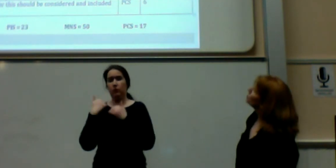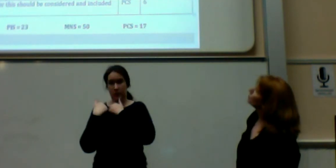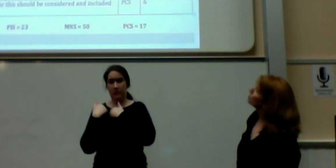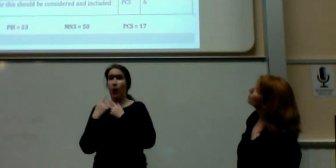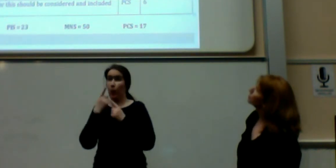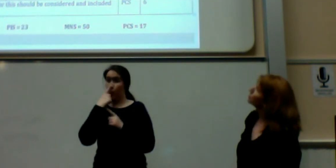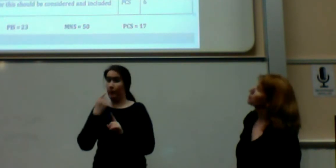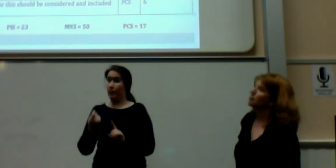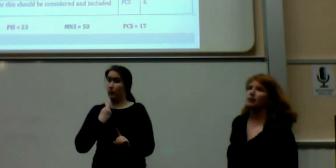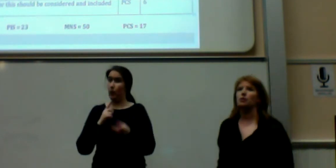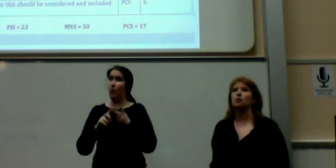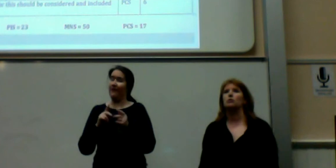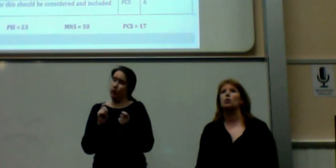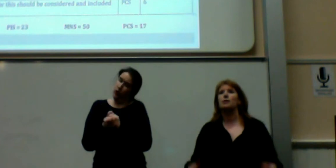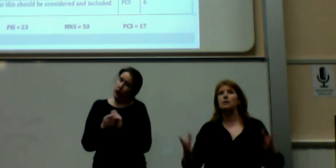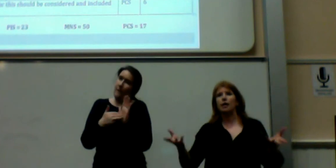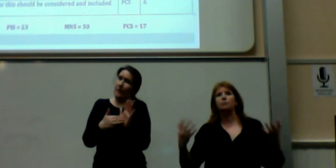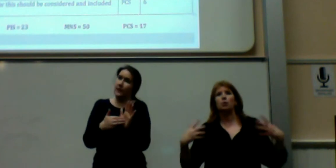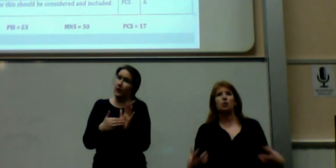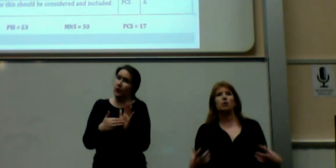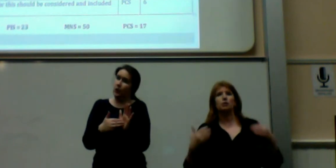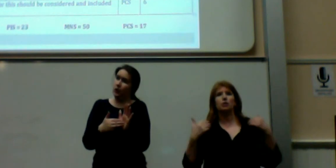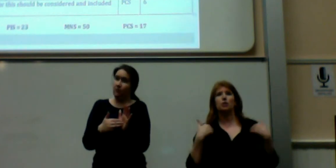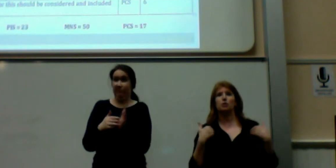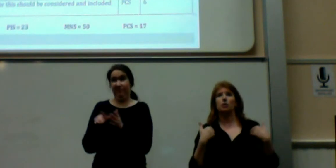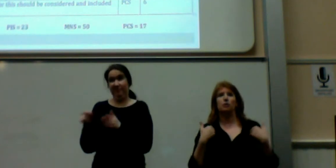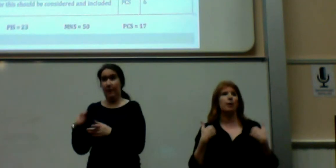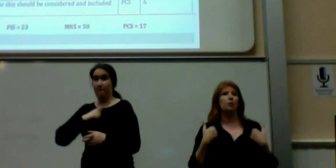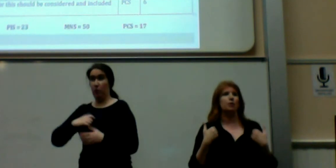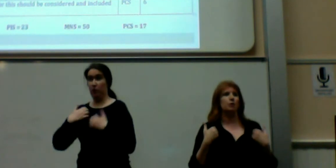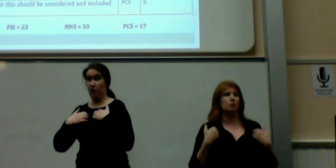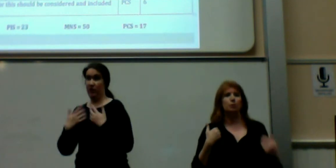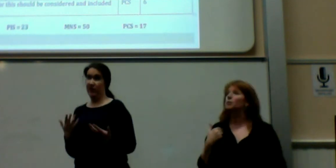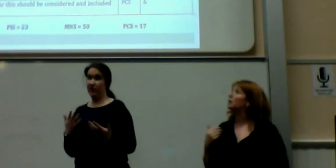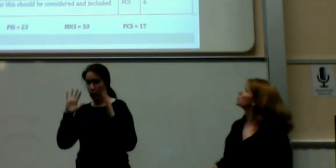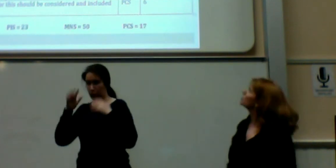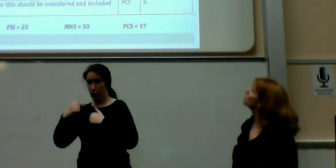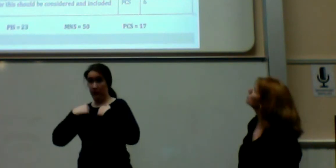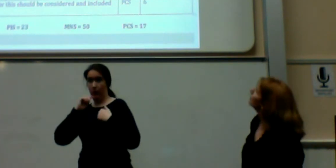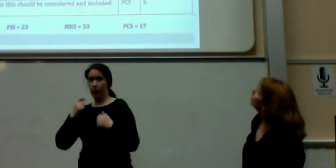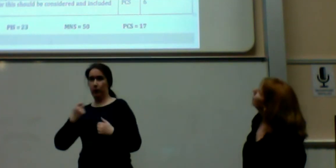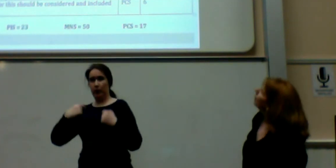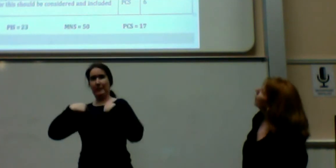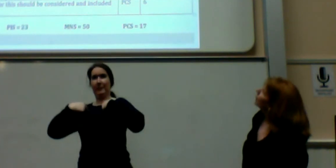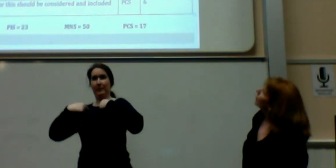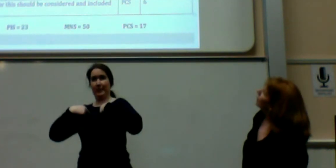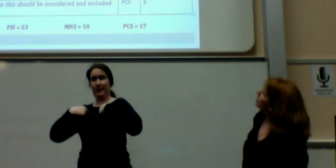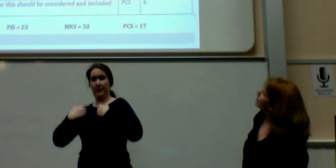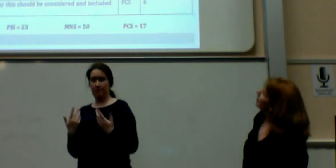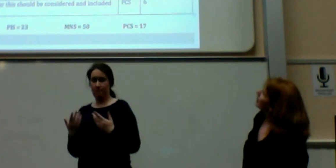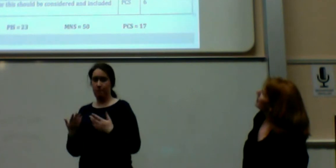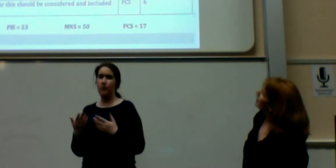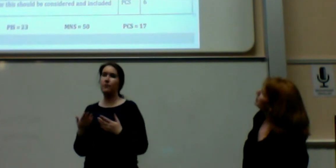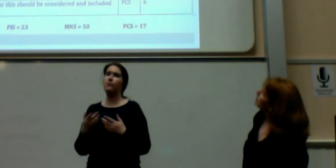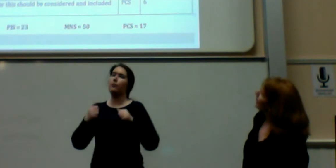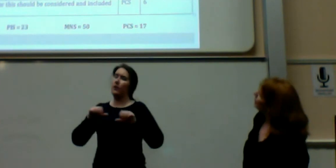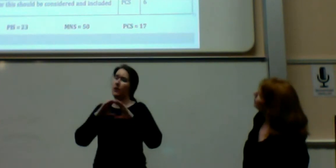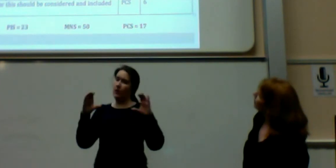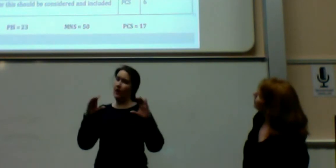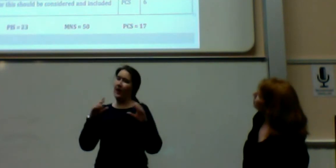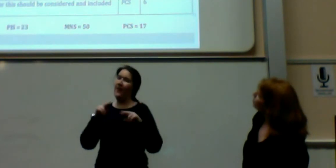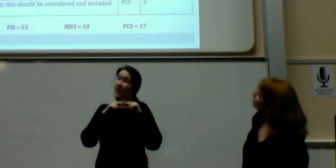may be sued if she alters the message. So what's that? Personal interest, concerned about the interpreter being sued. The family is likely